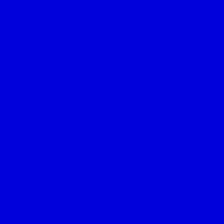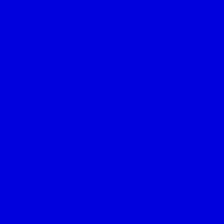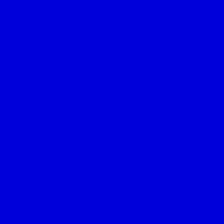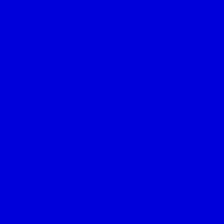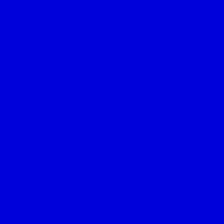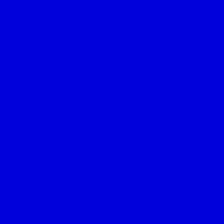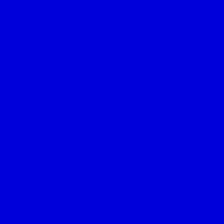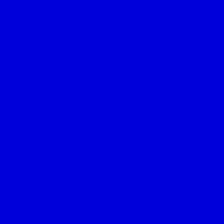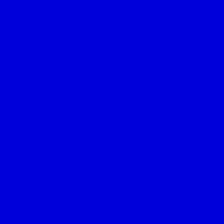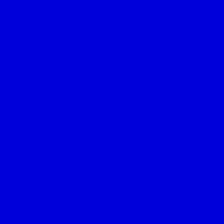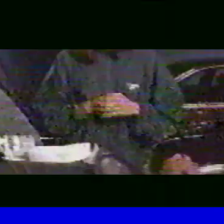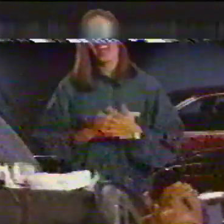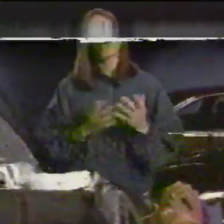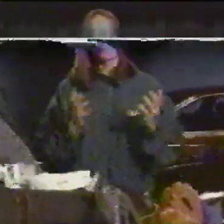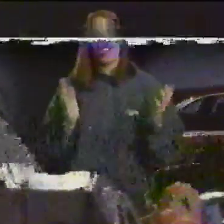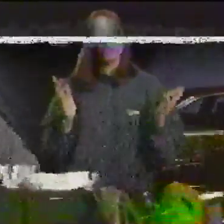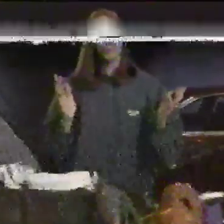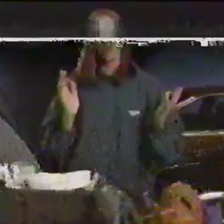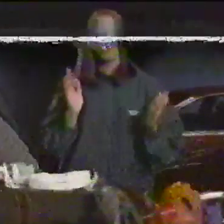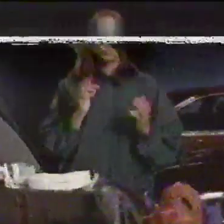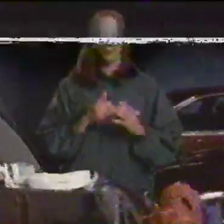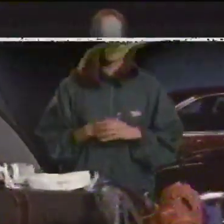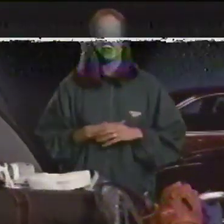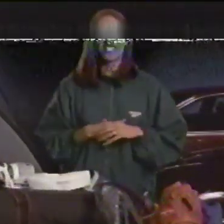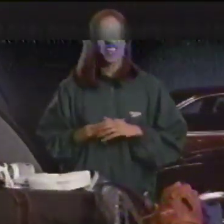...for a new car. That's why you can count on your Connecticut...